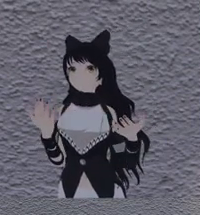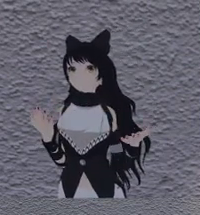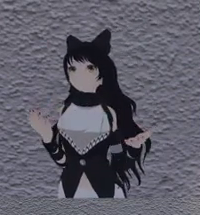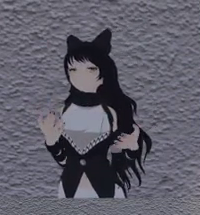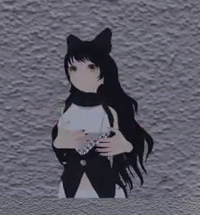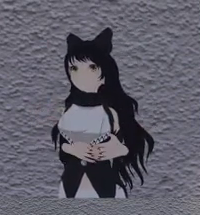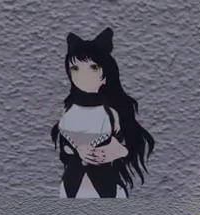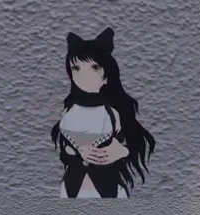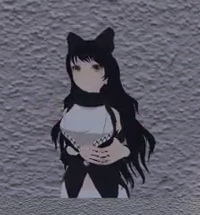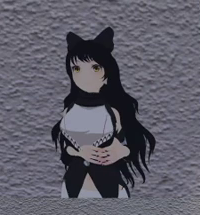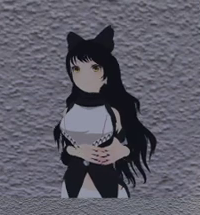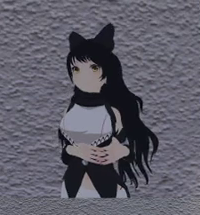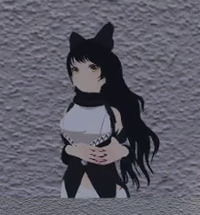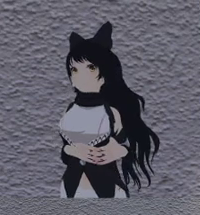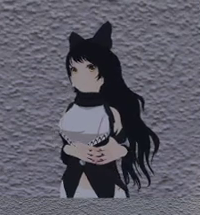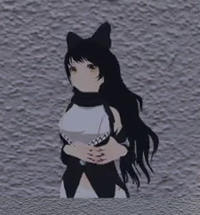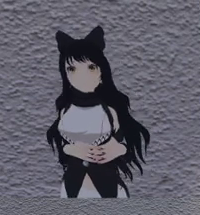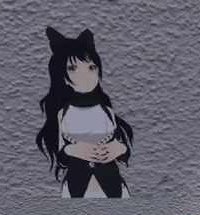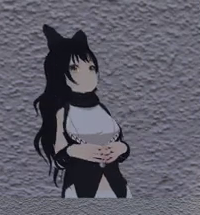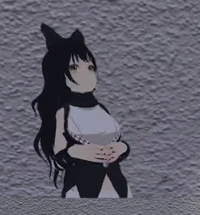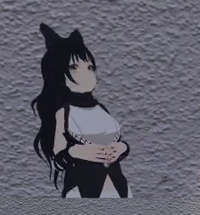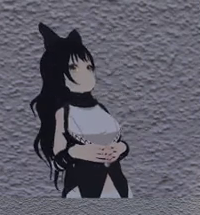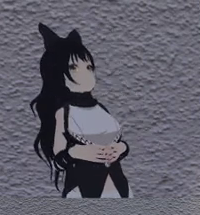Now what's this sign?